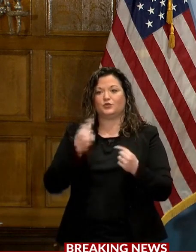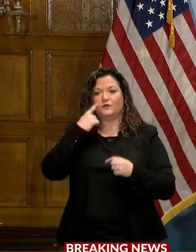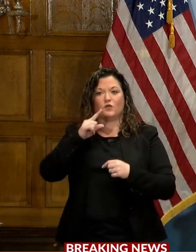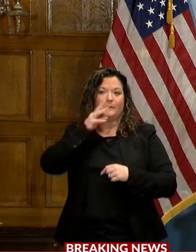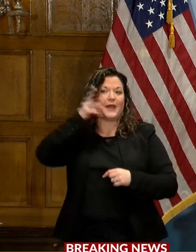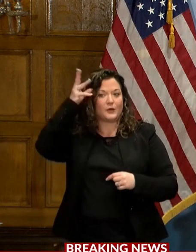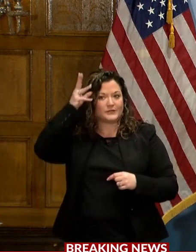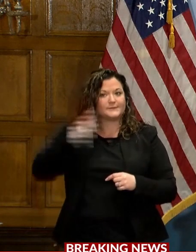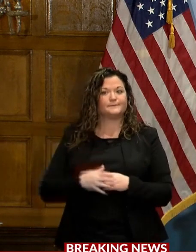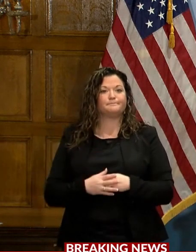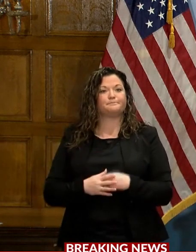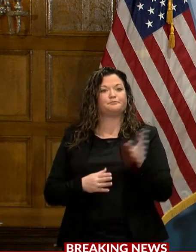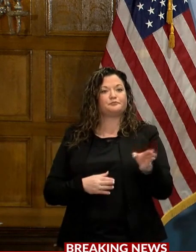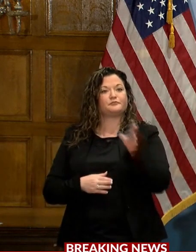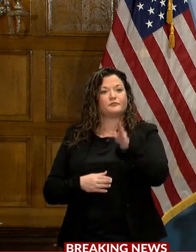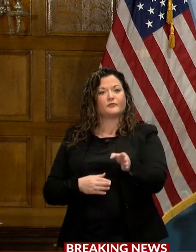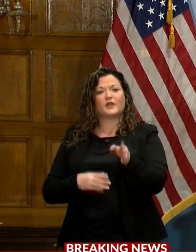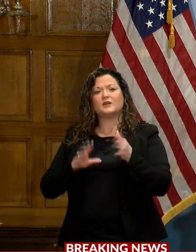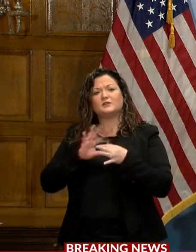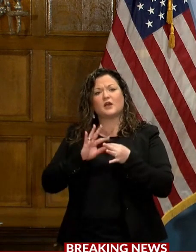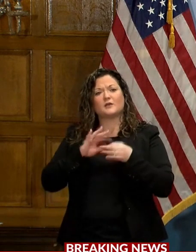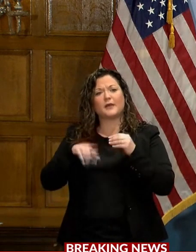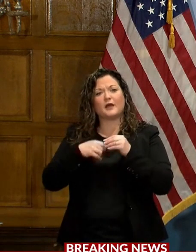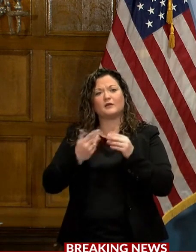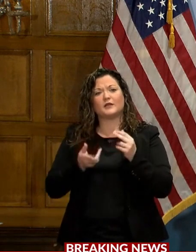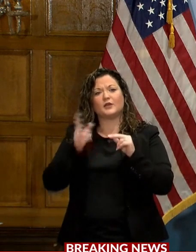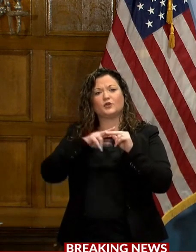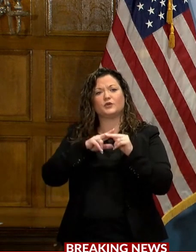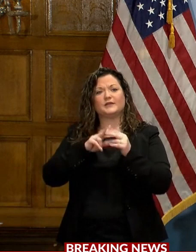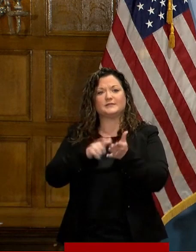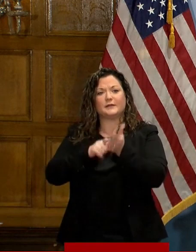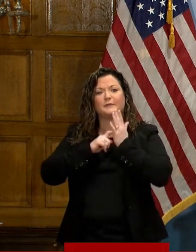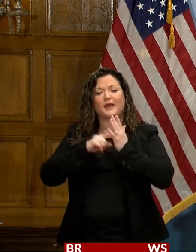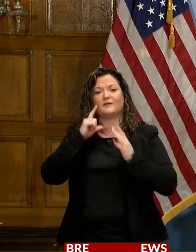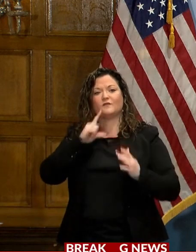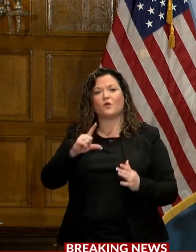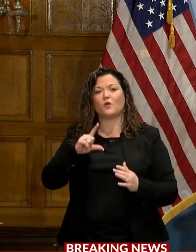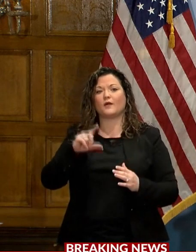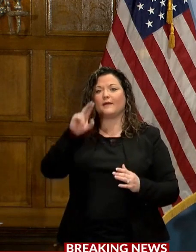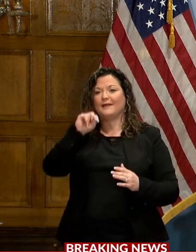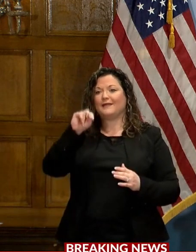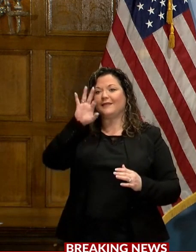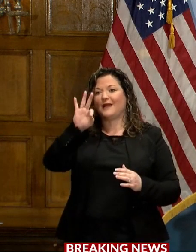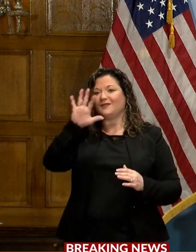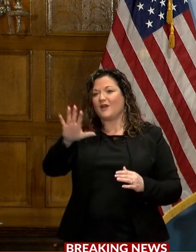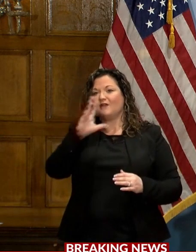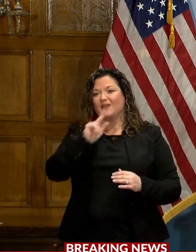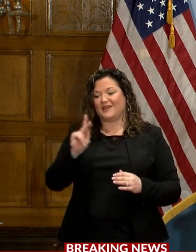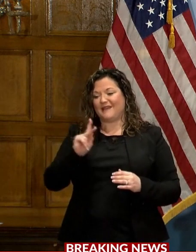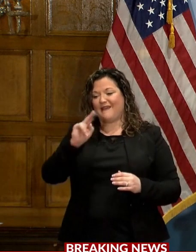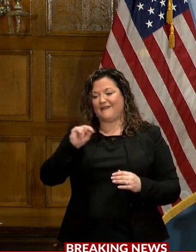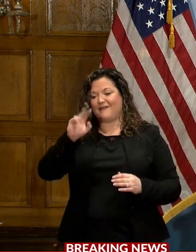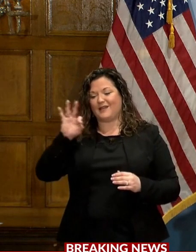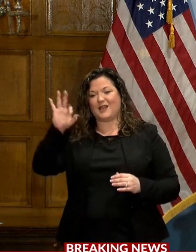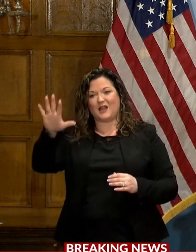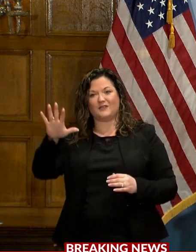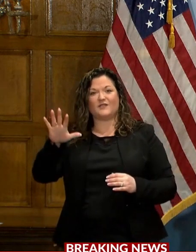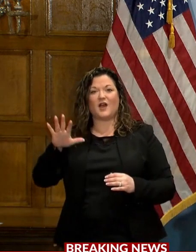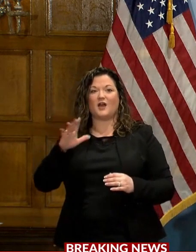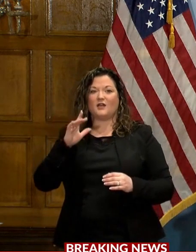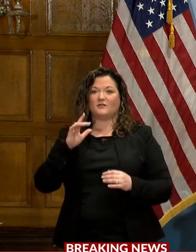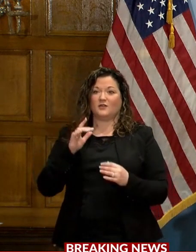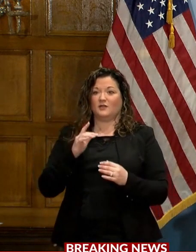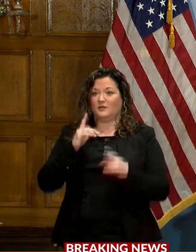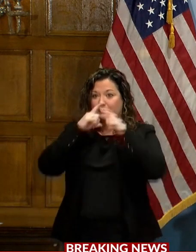on the increased demand of N95 and KN95 in relation to students in schools and the